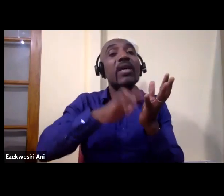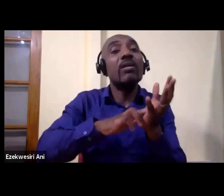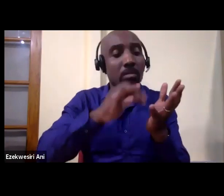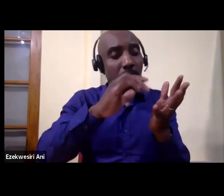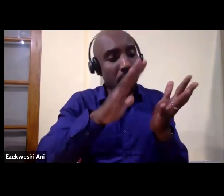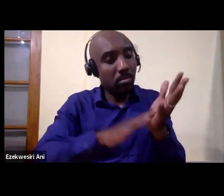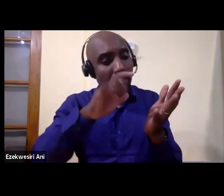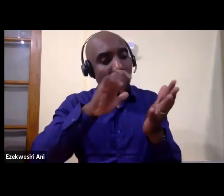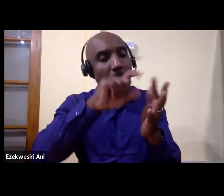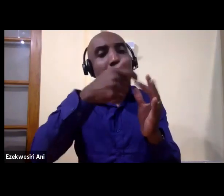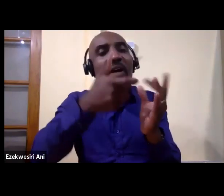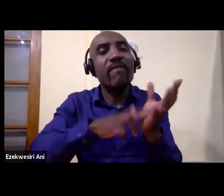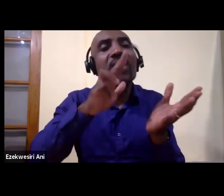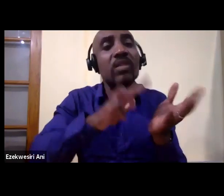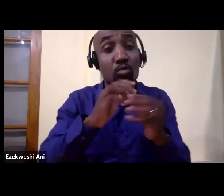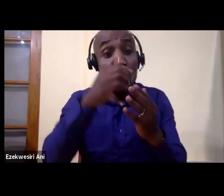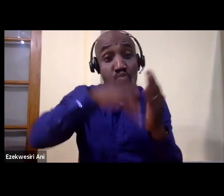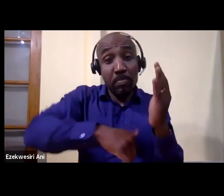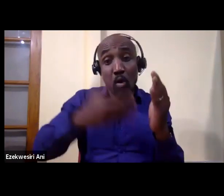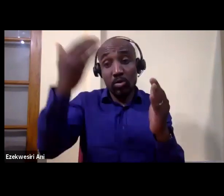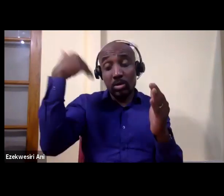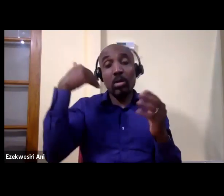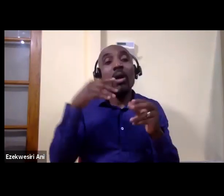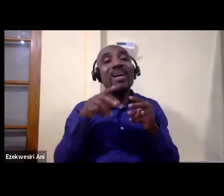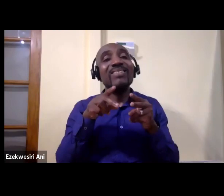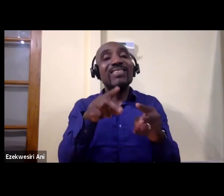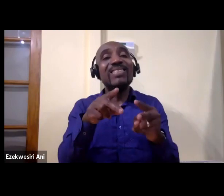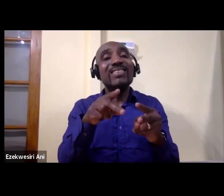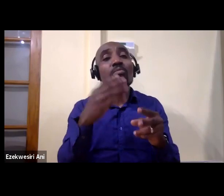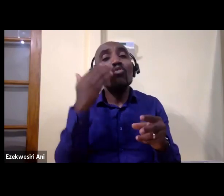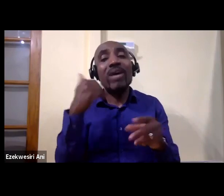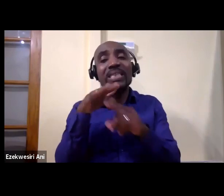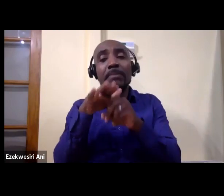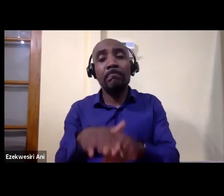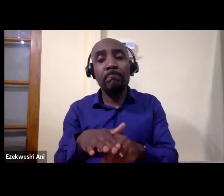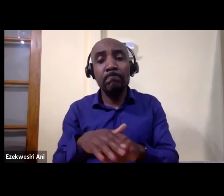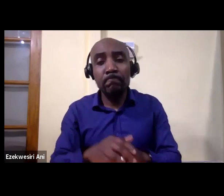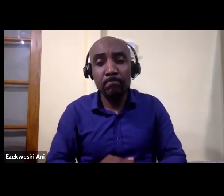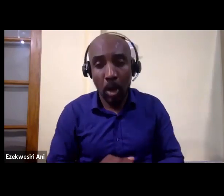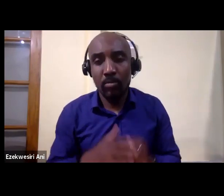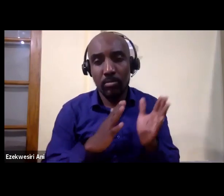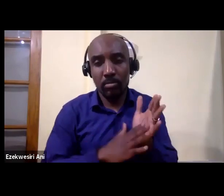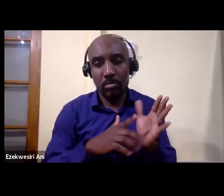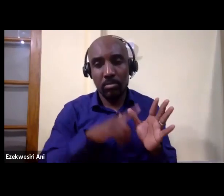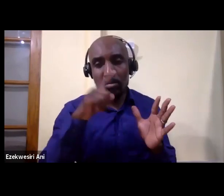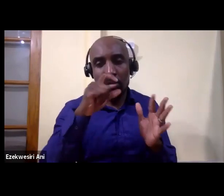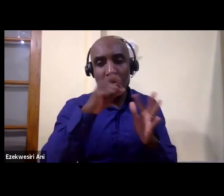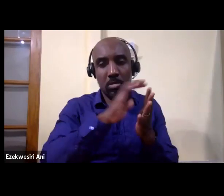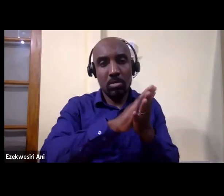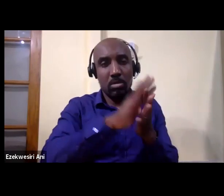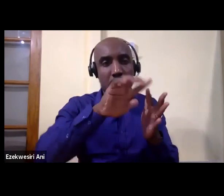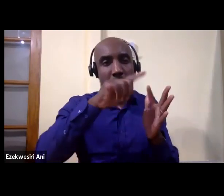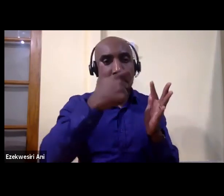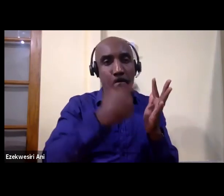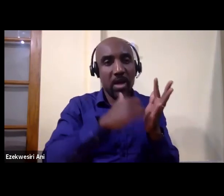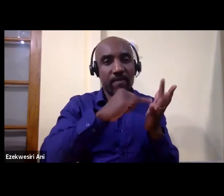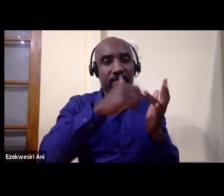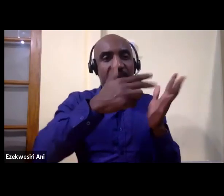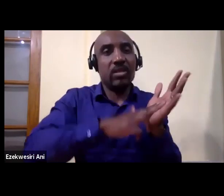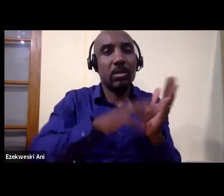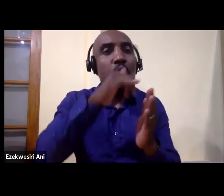dominate our lives. And that raises a couple of questions, I think. First of all,